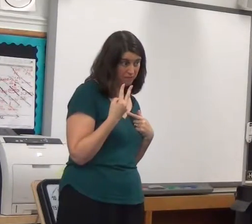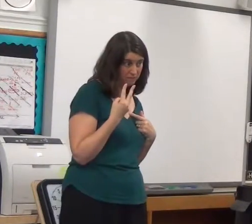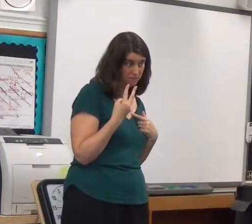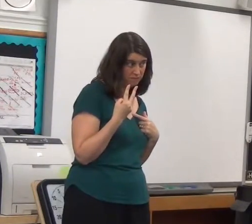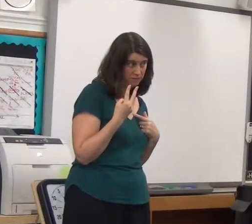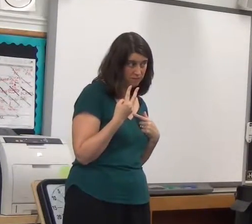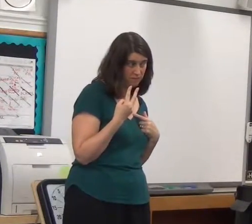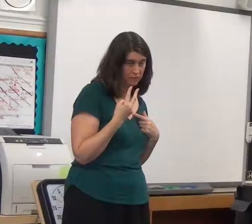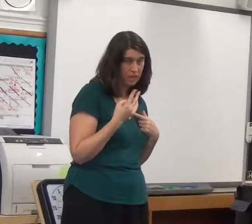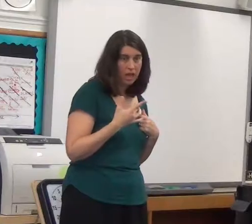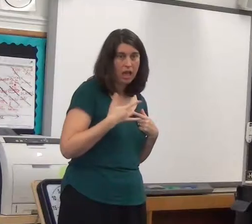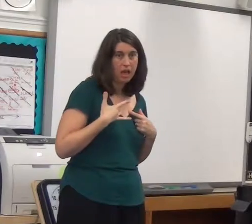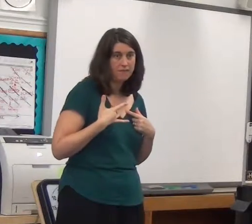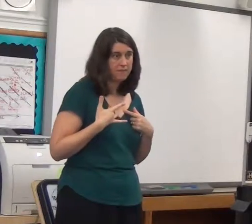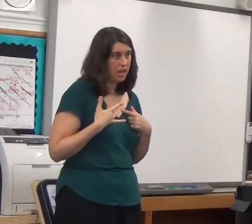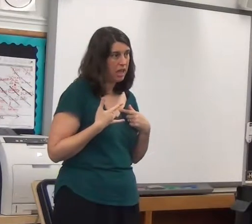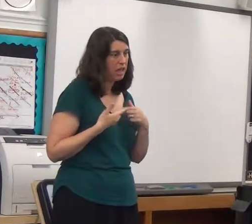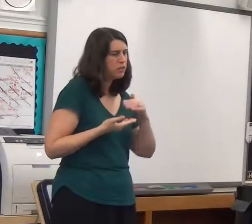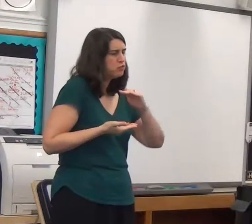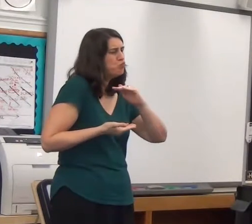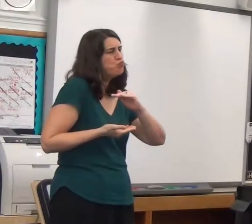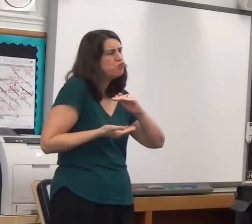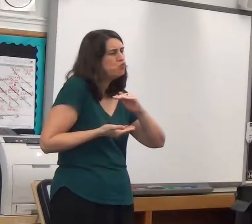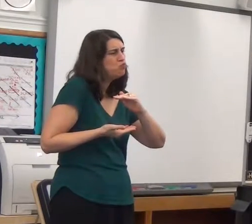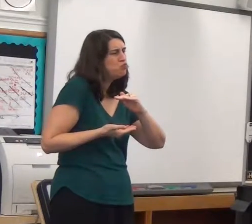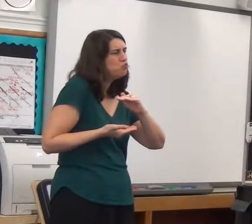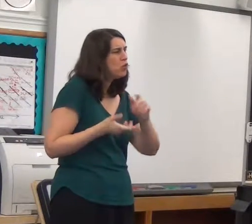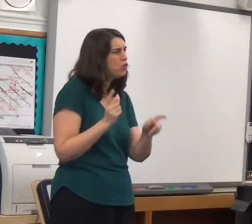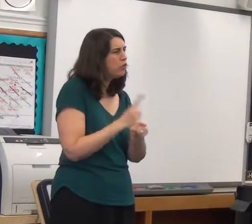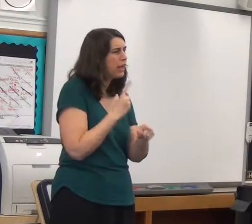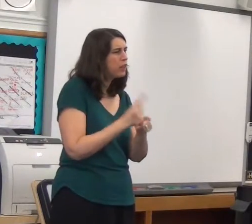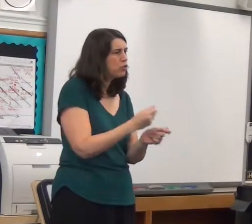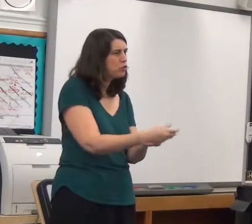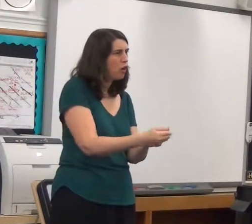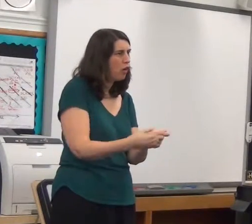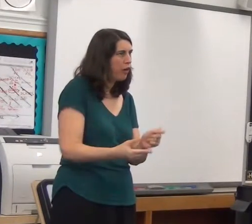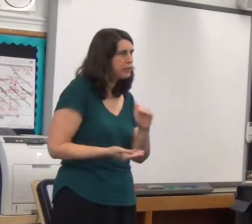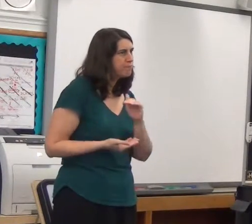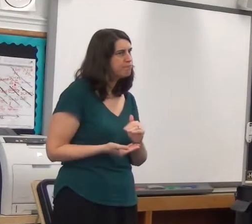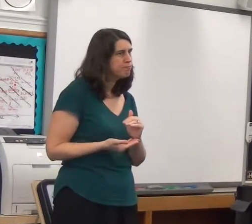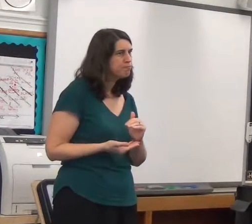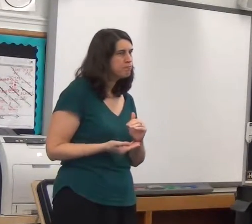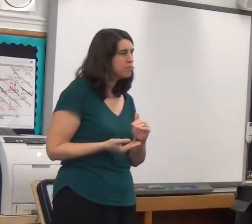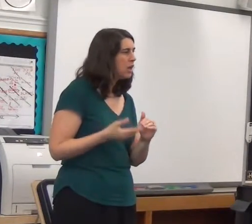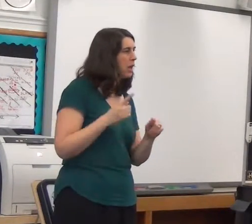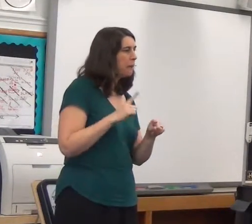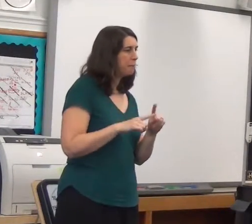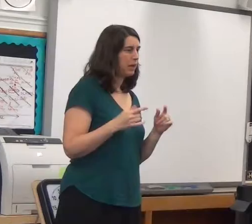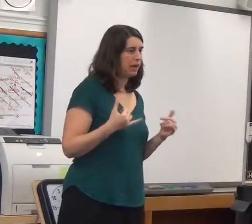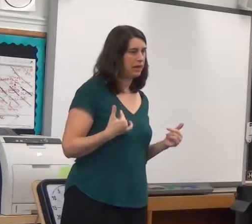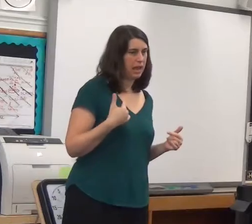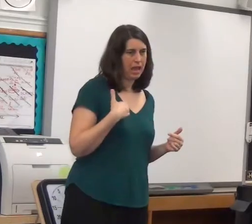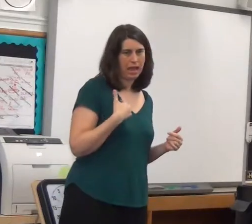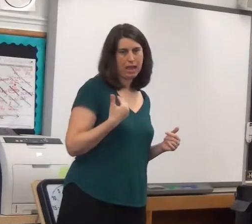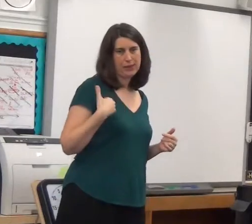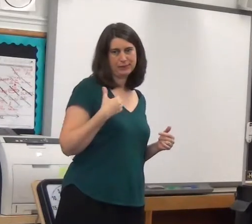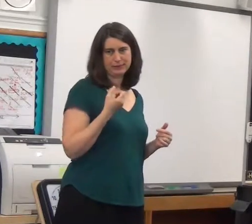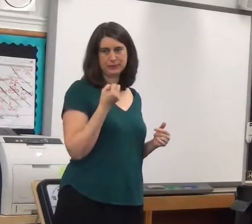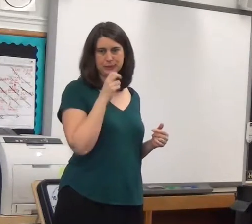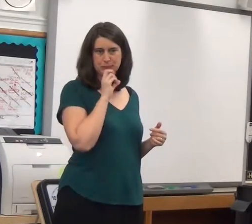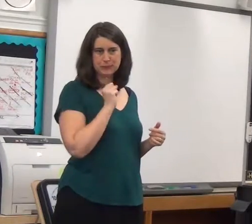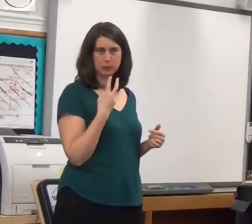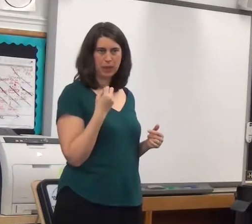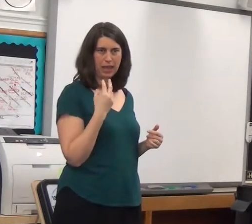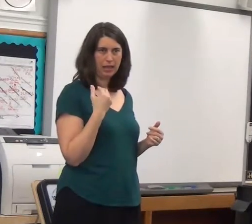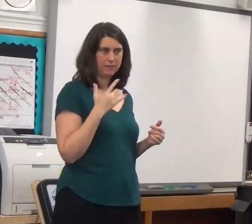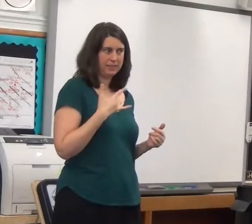the cards looked like regular size playing cards. But because I was 12, you know,